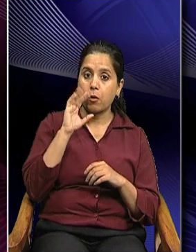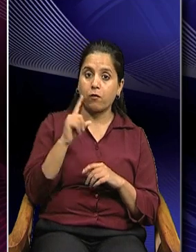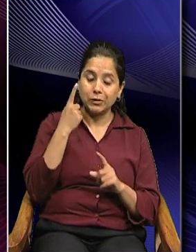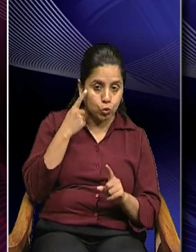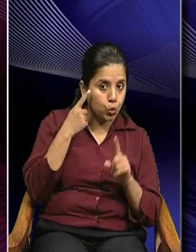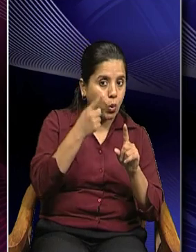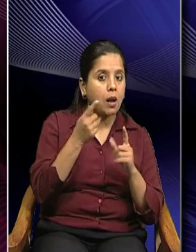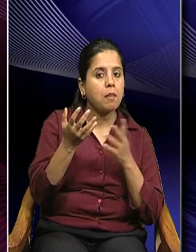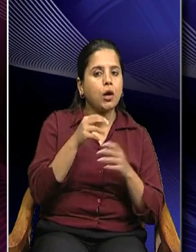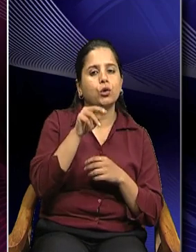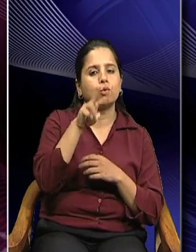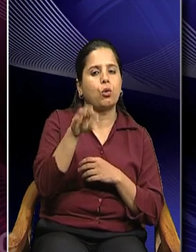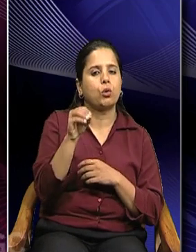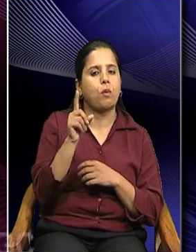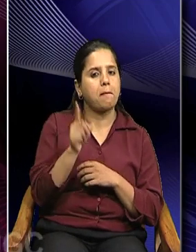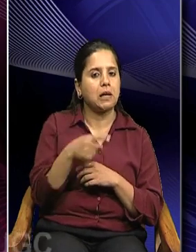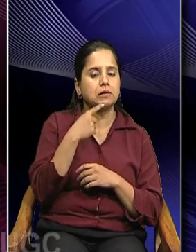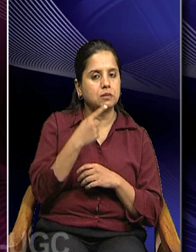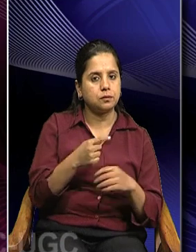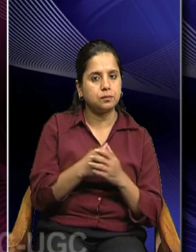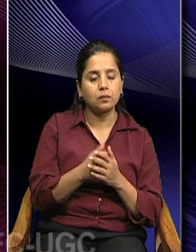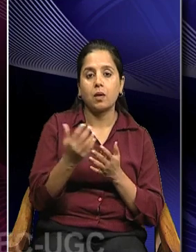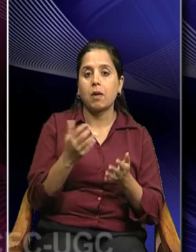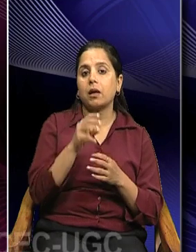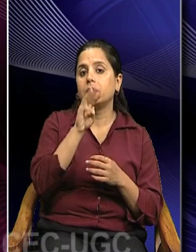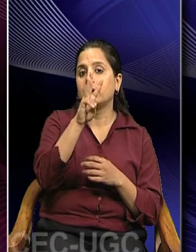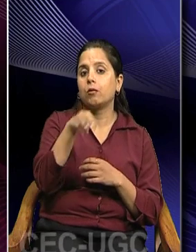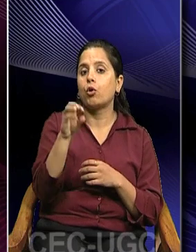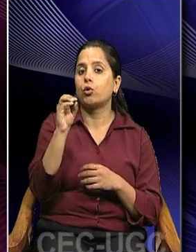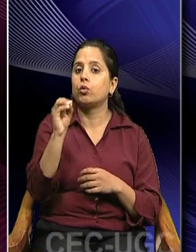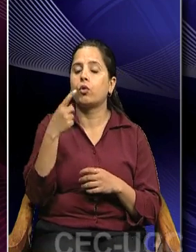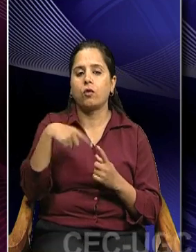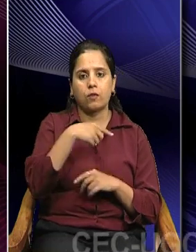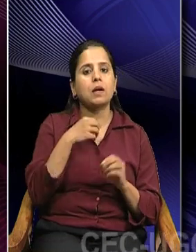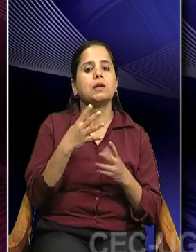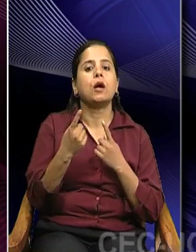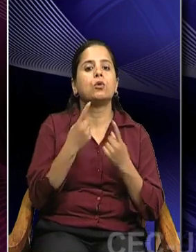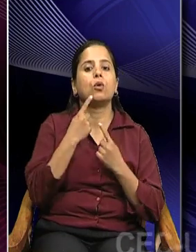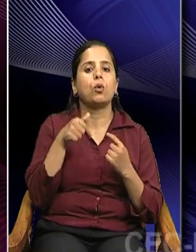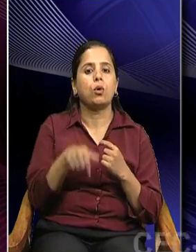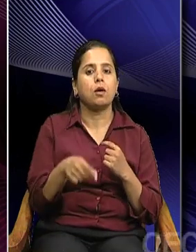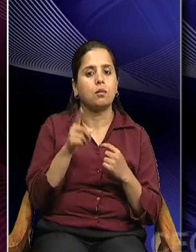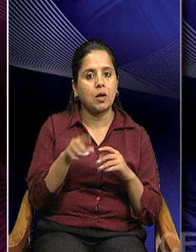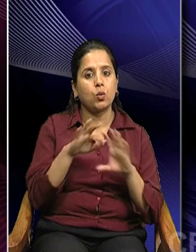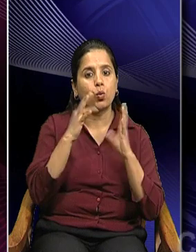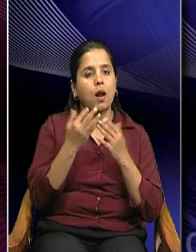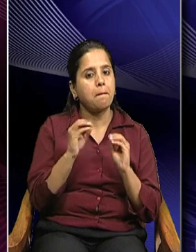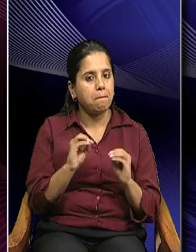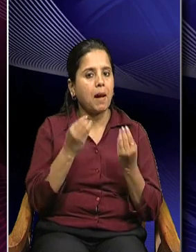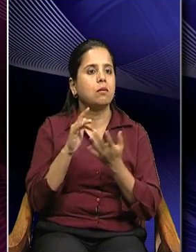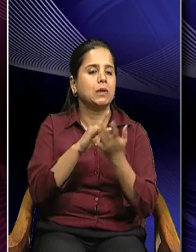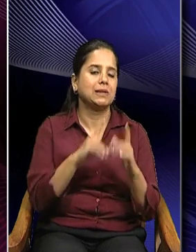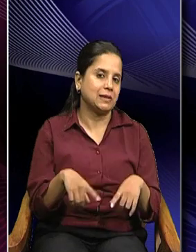in marketing 2.0. In marketing 3.0 we started talking about making the world a better place to